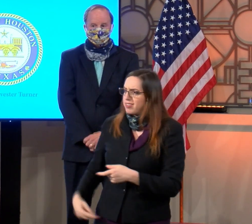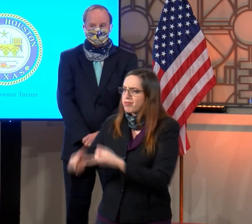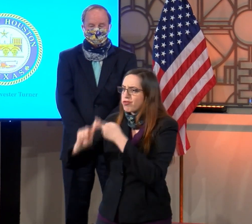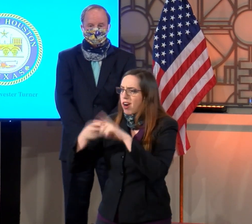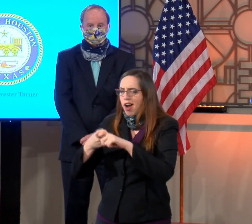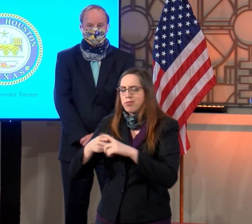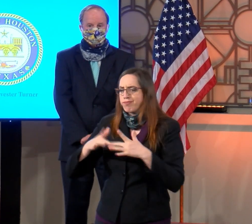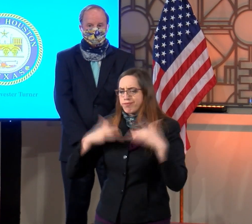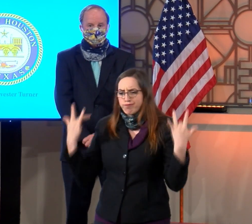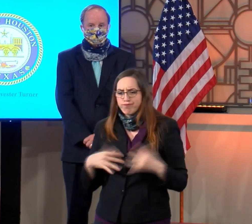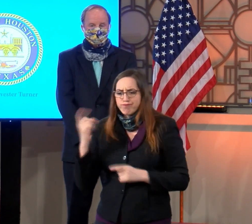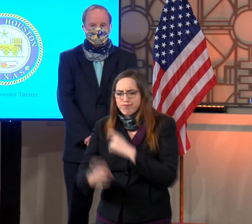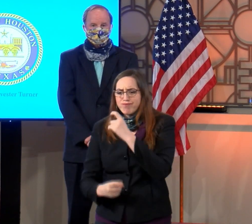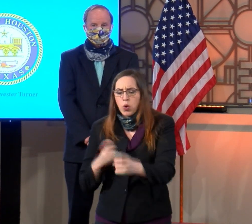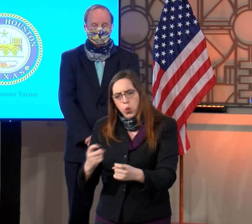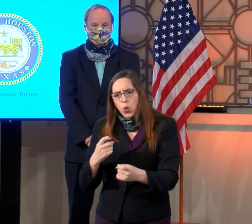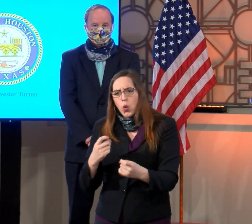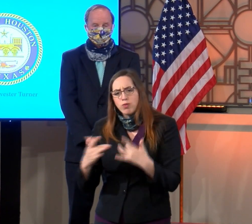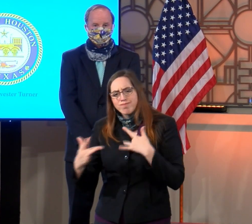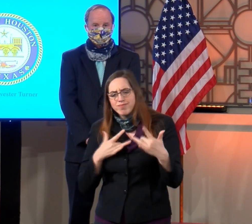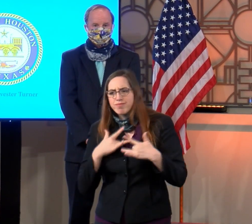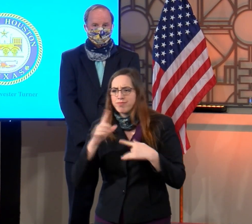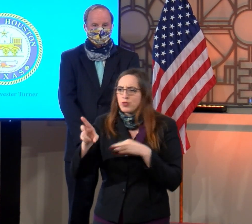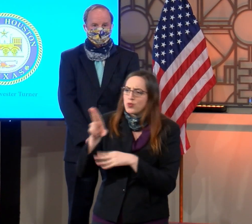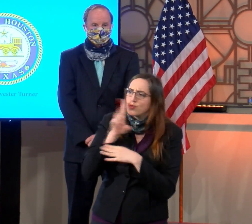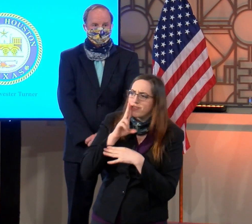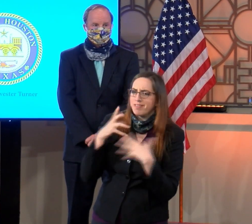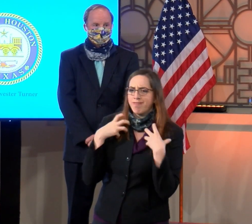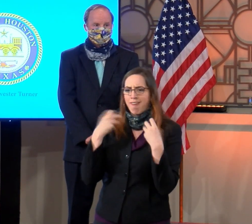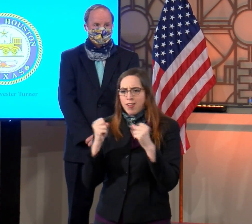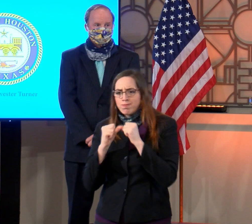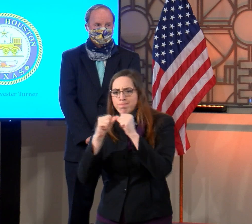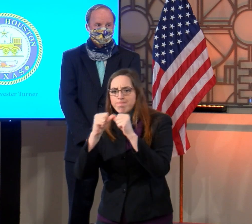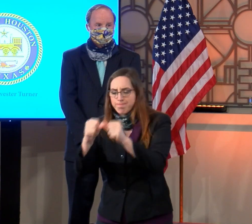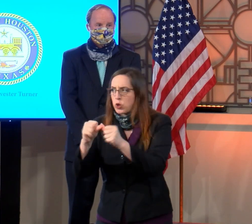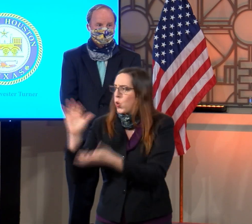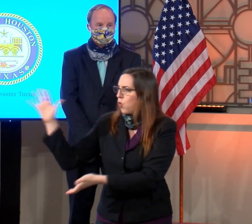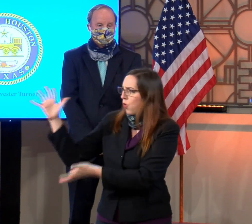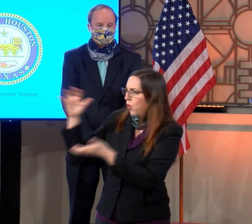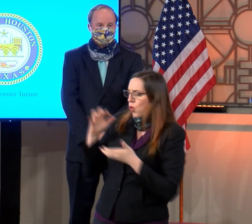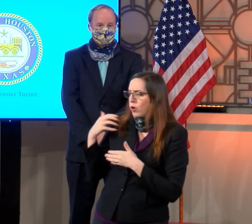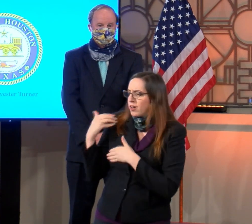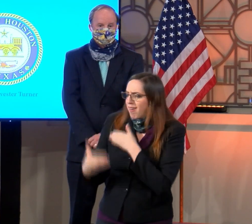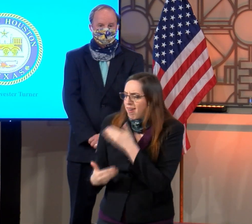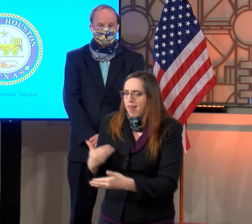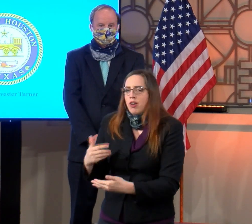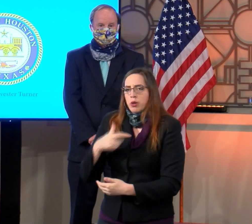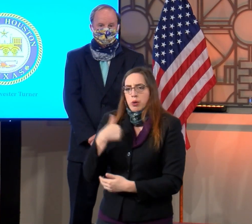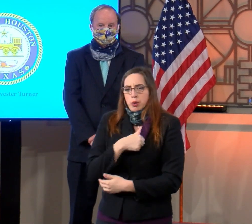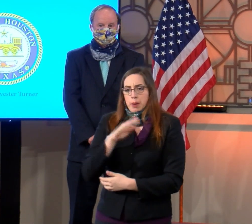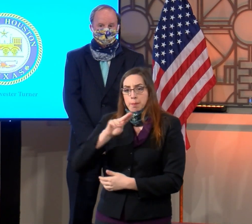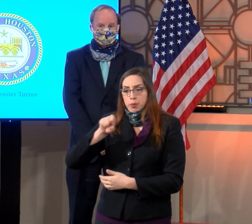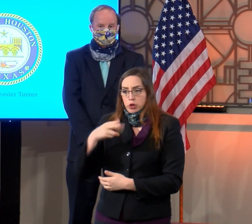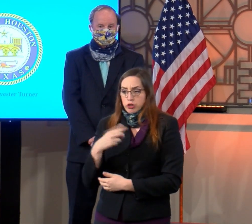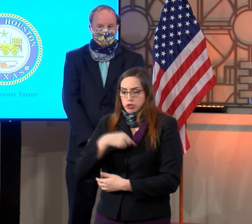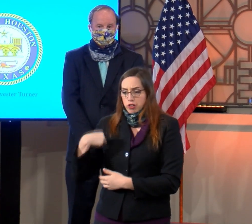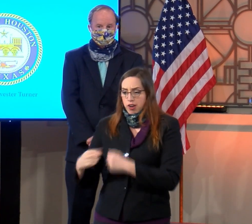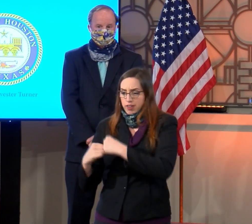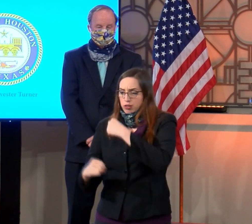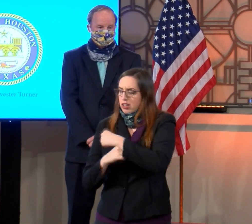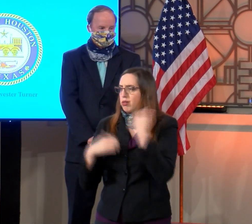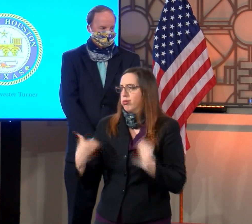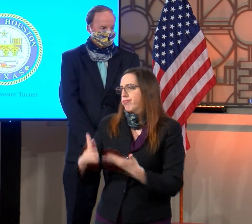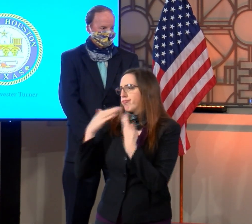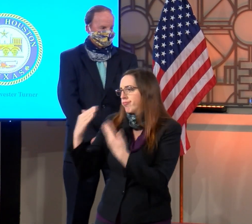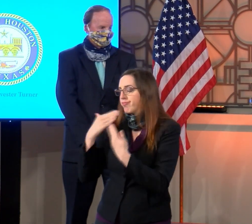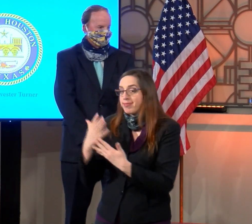who care about our city's well-being. And for that kindness, we at the Bush-China Foundation are most grateful. Thank you